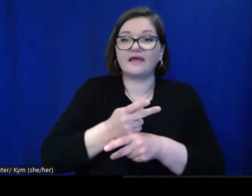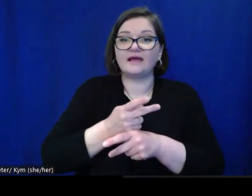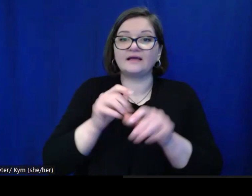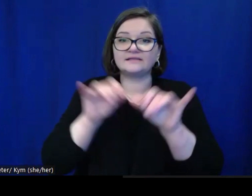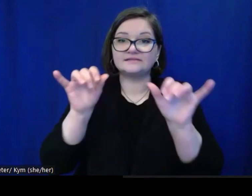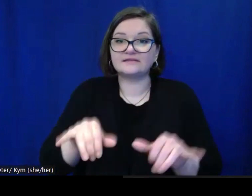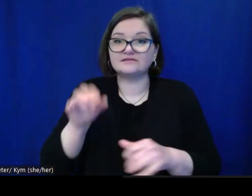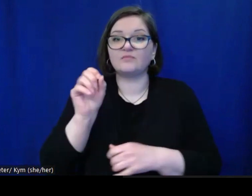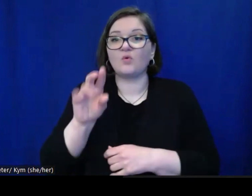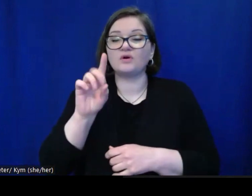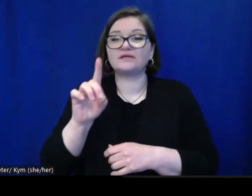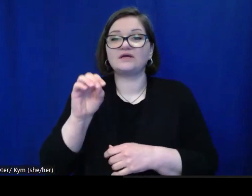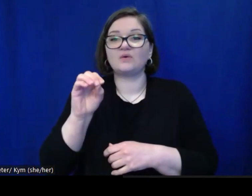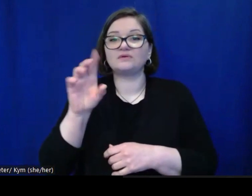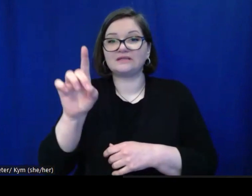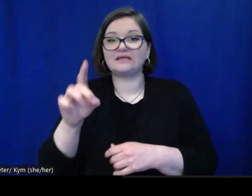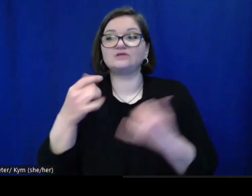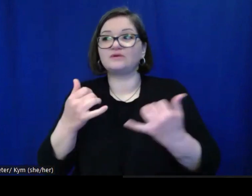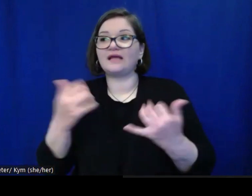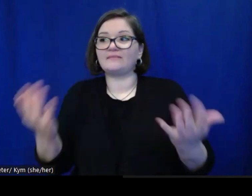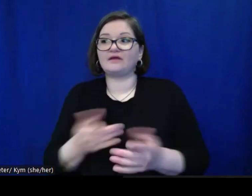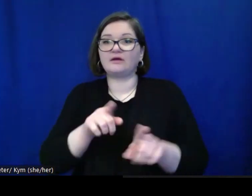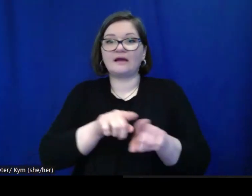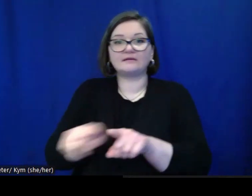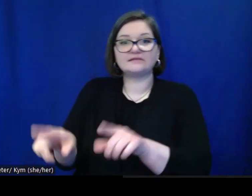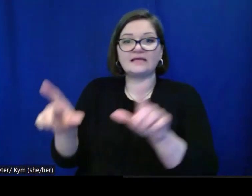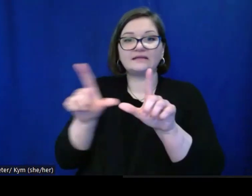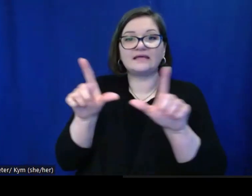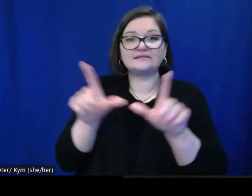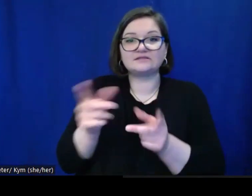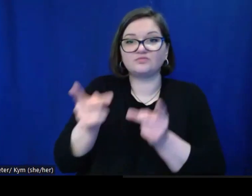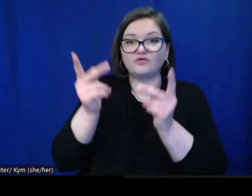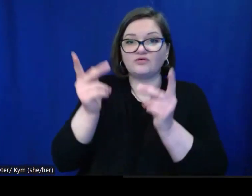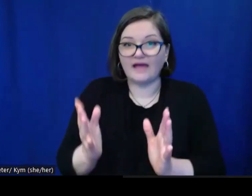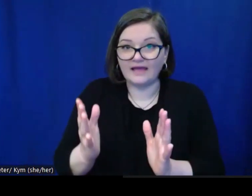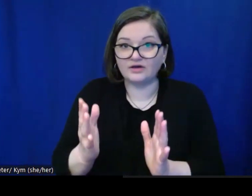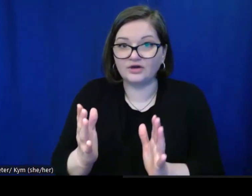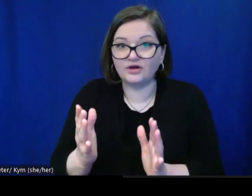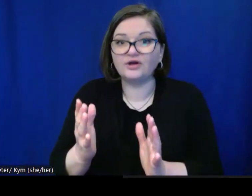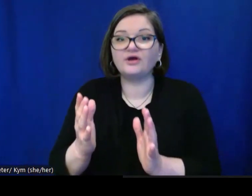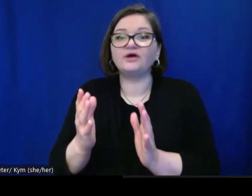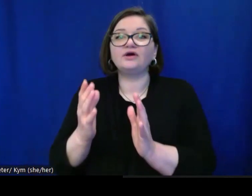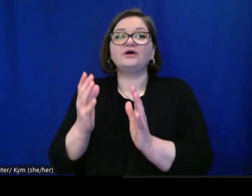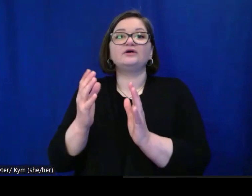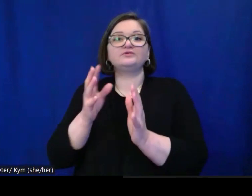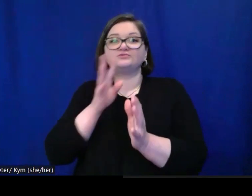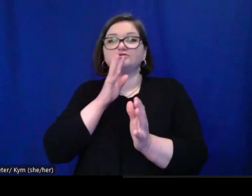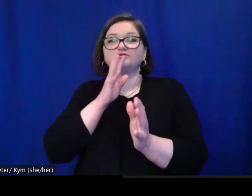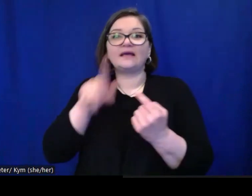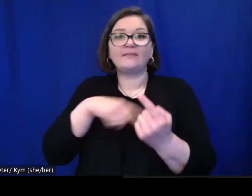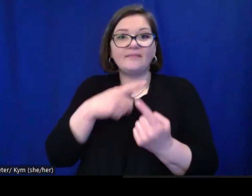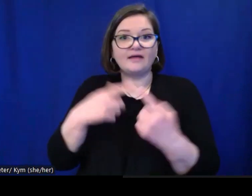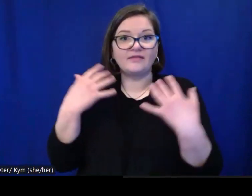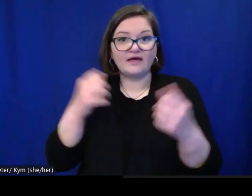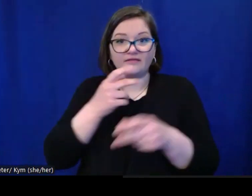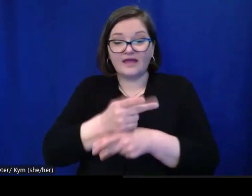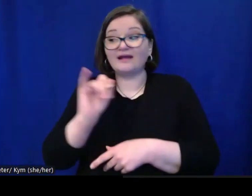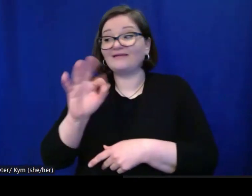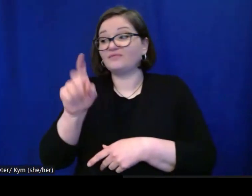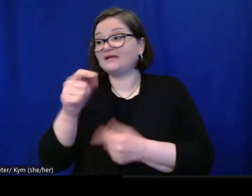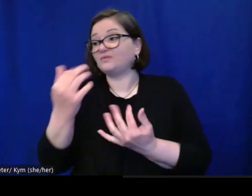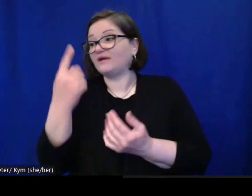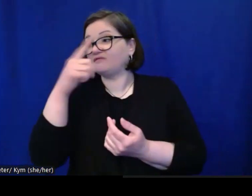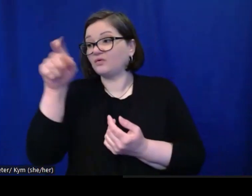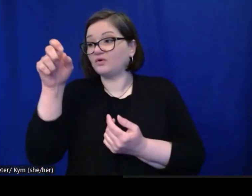is experienced in healthcare. If we had to wait for the federal government to approve me to speak, I'd be for next year to